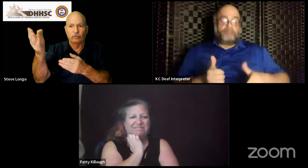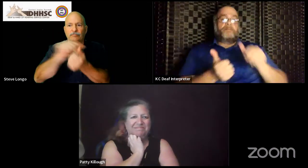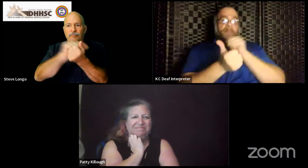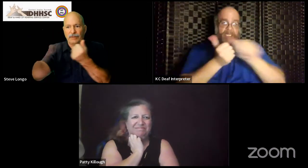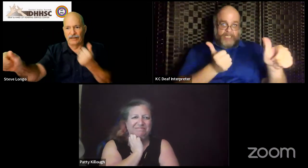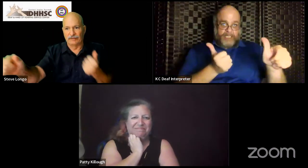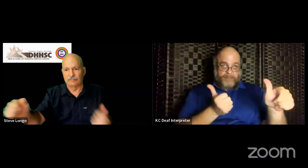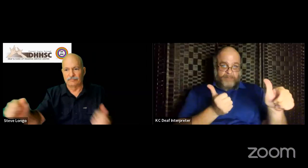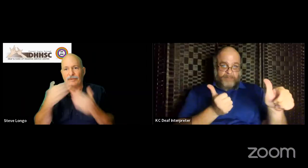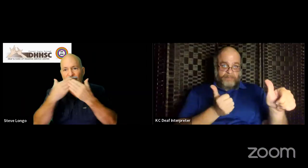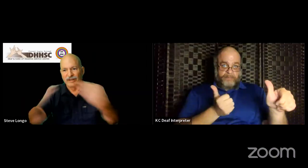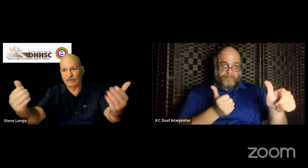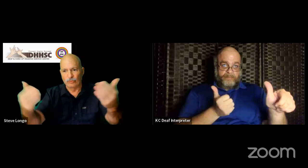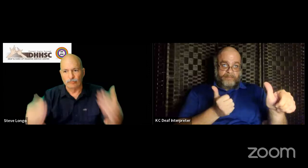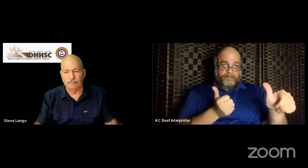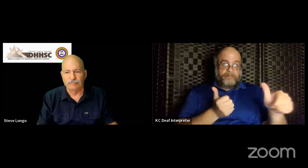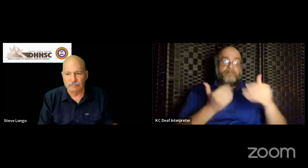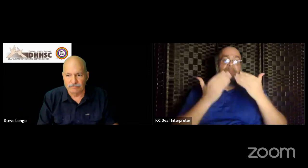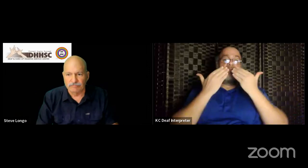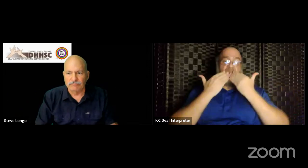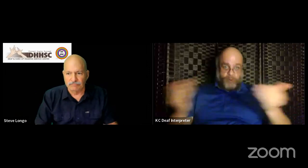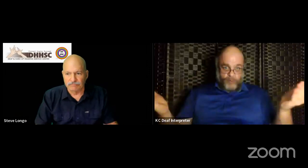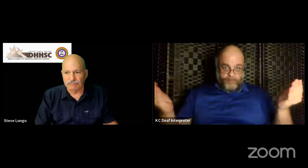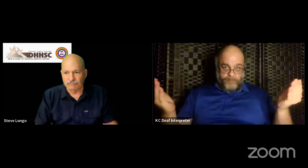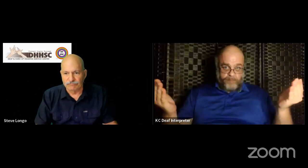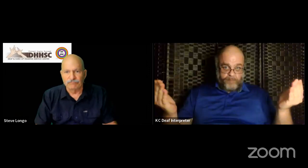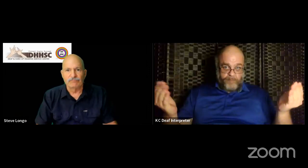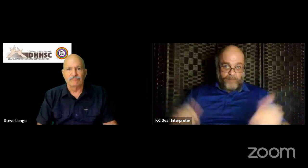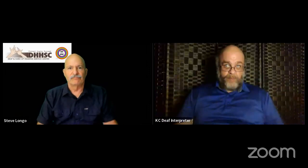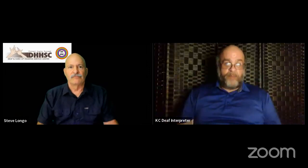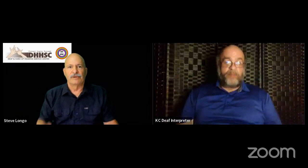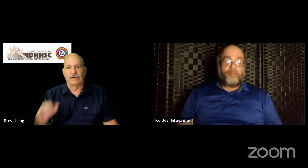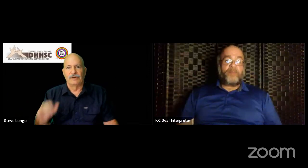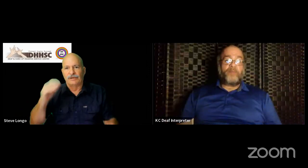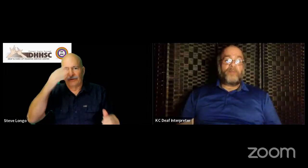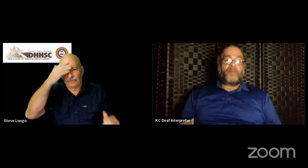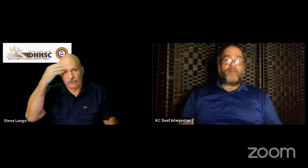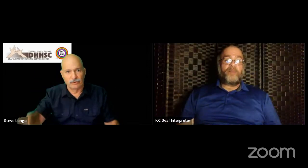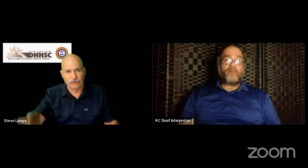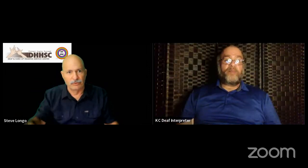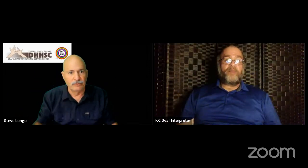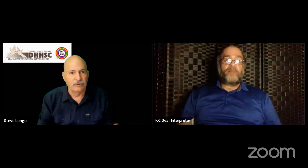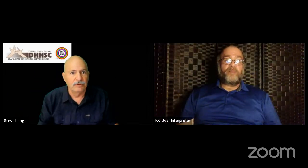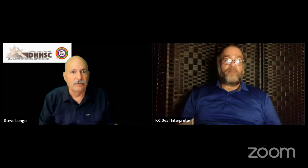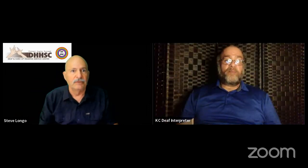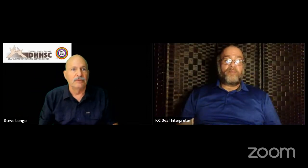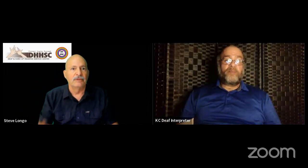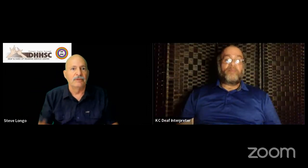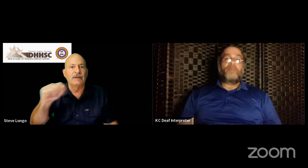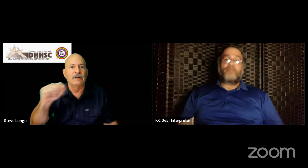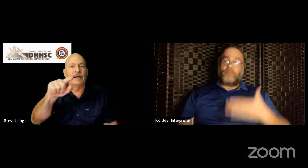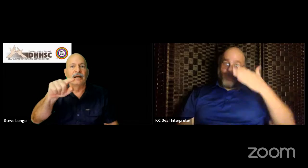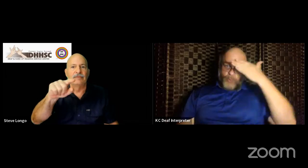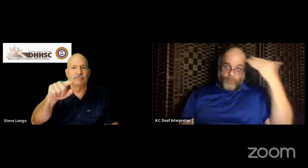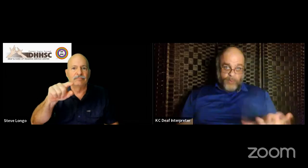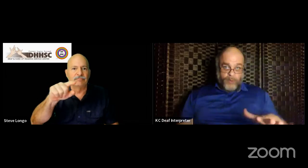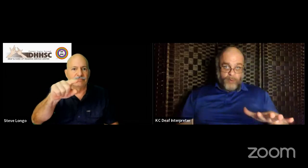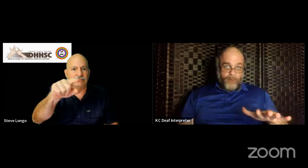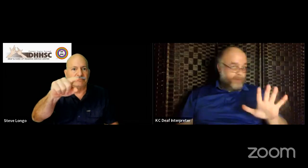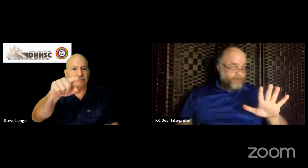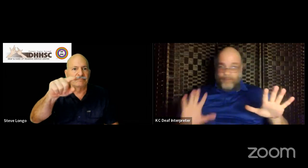opposed. So it does pass by majority vote. Thank you.